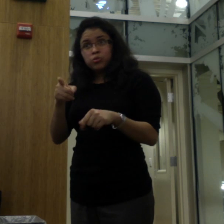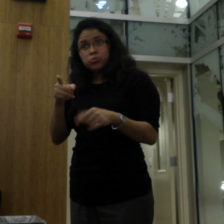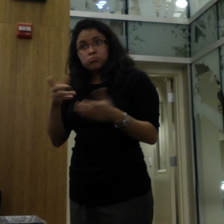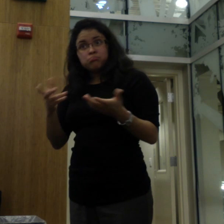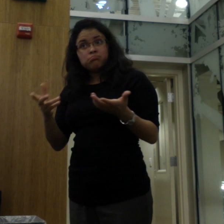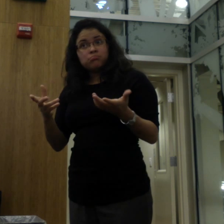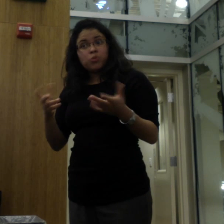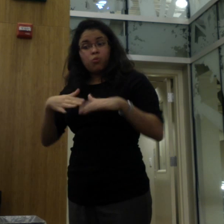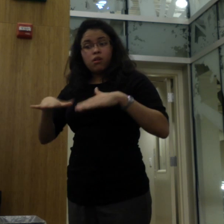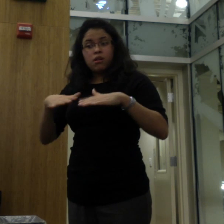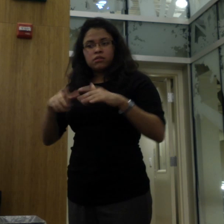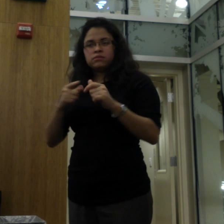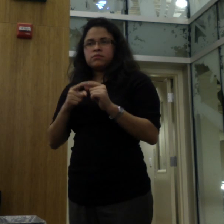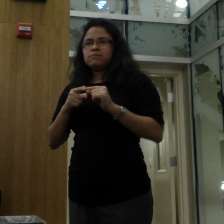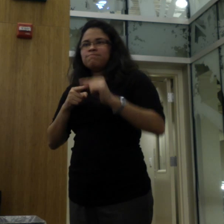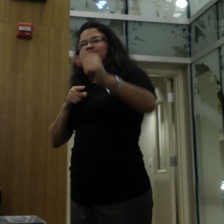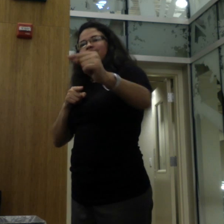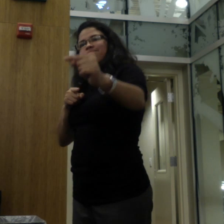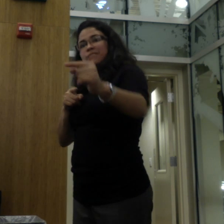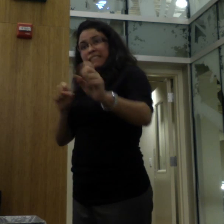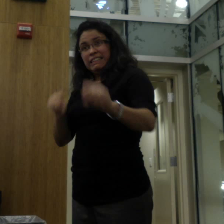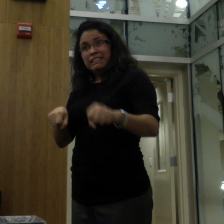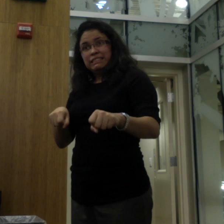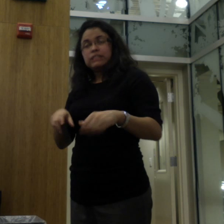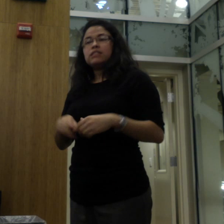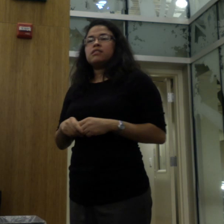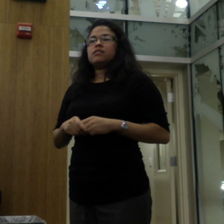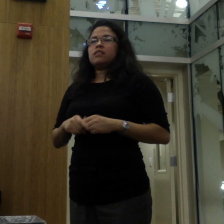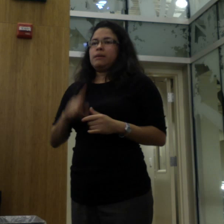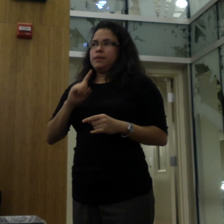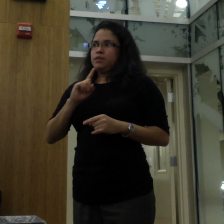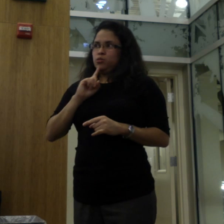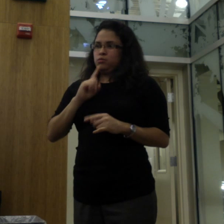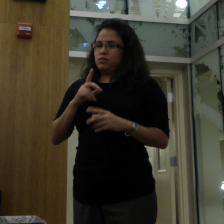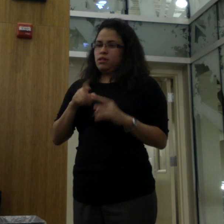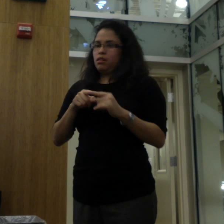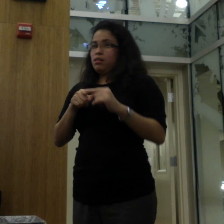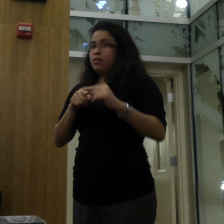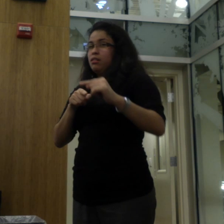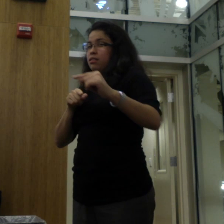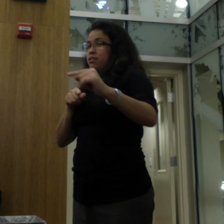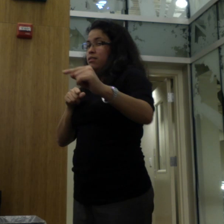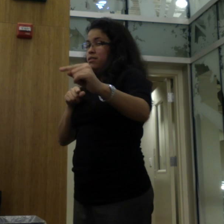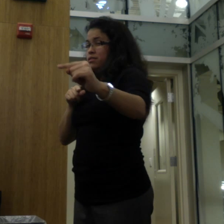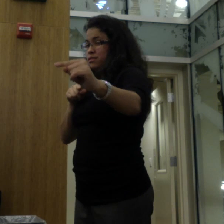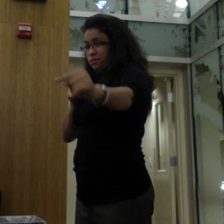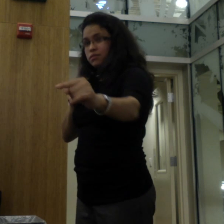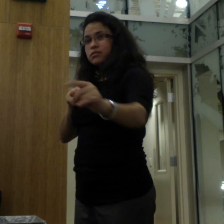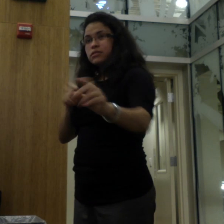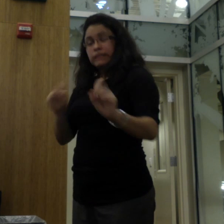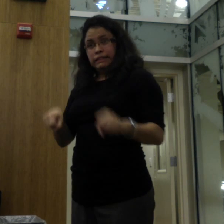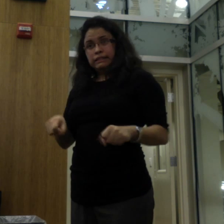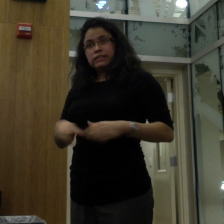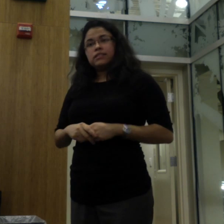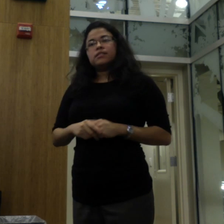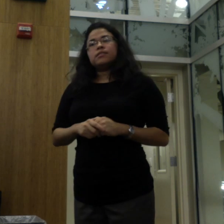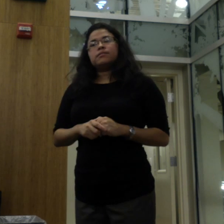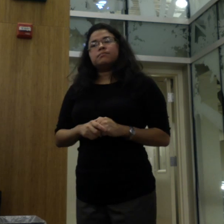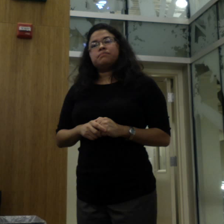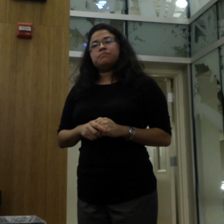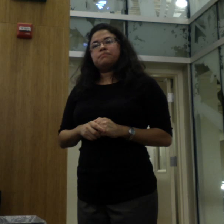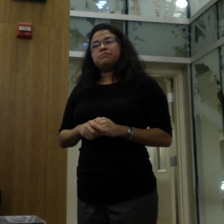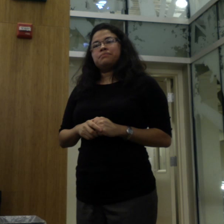going to be able to walk distances, like serious distances? All right? Okay.